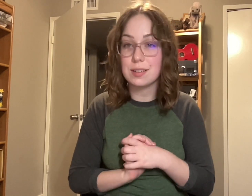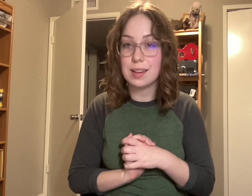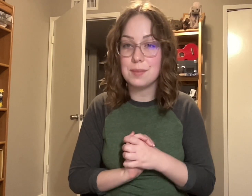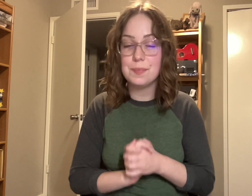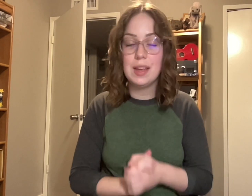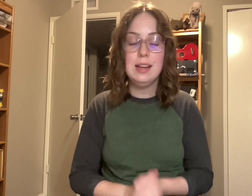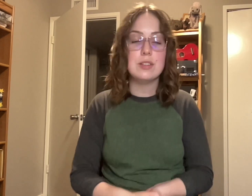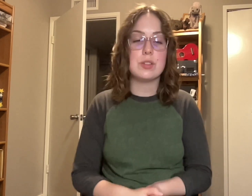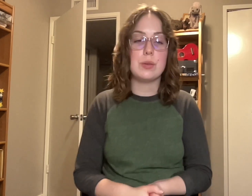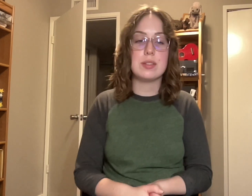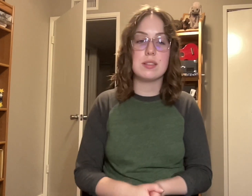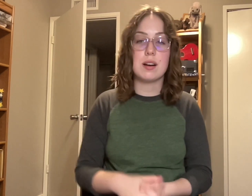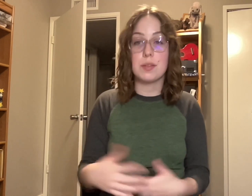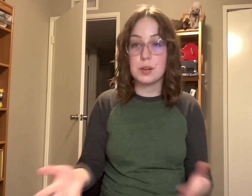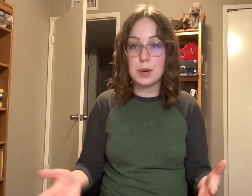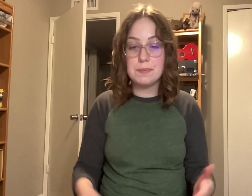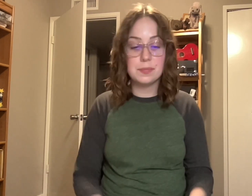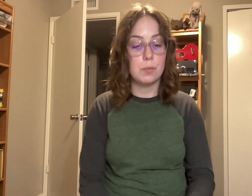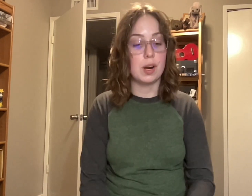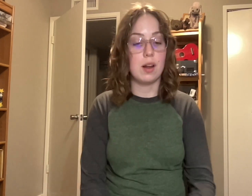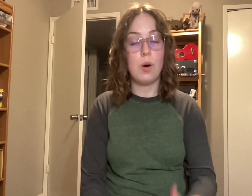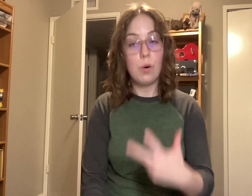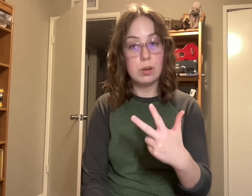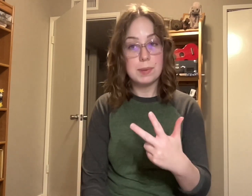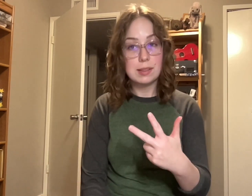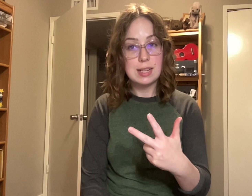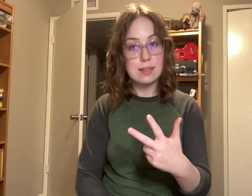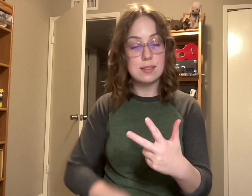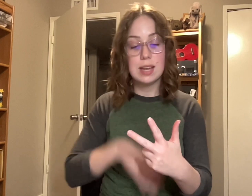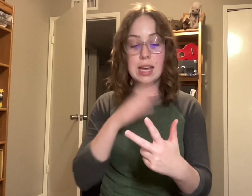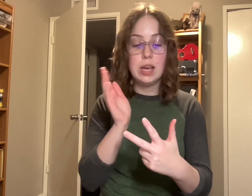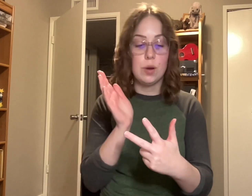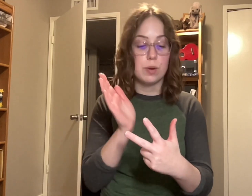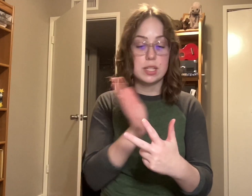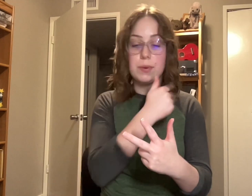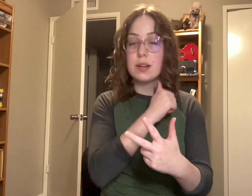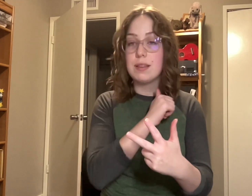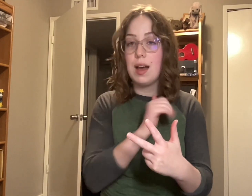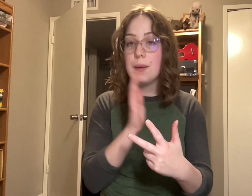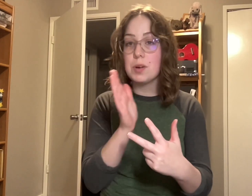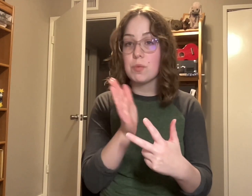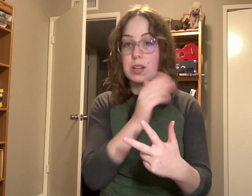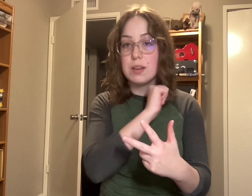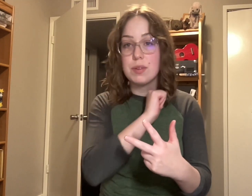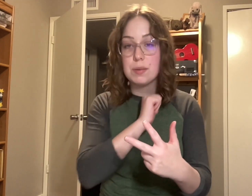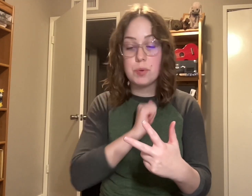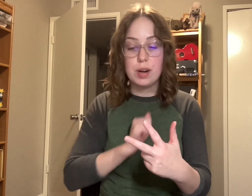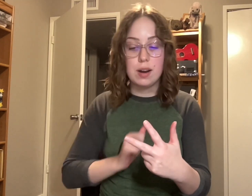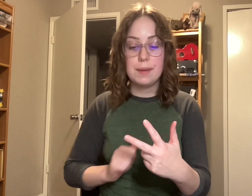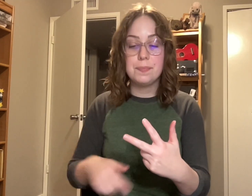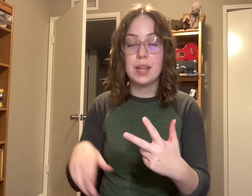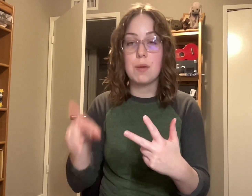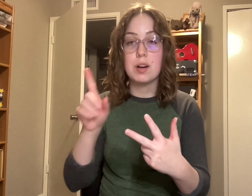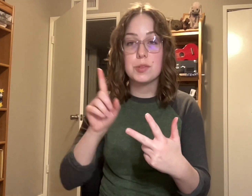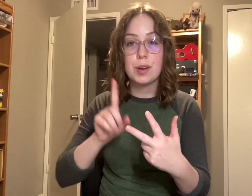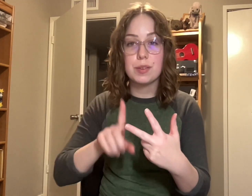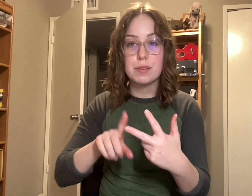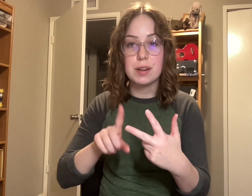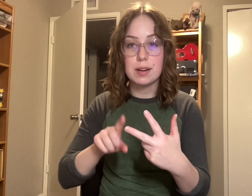nearly. So this is our third one. We're going to hold up our list. We're done with our thumb. We're done with our pointer. Now we're on to our third finger. So